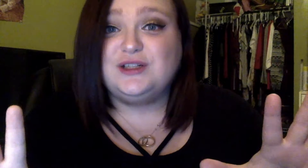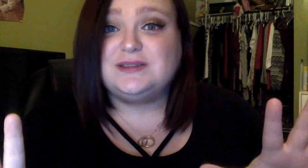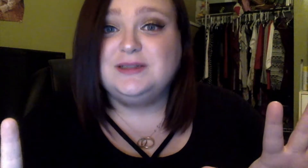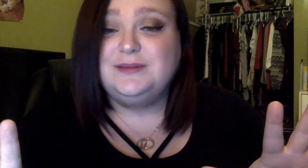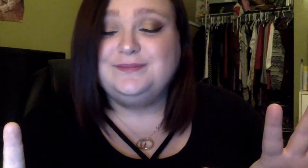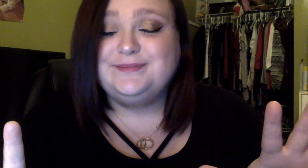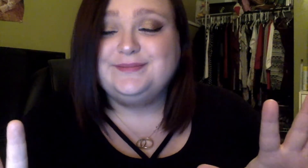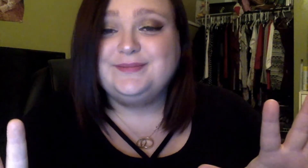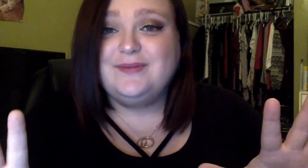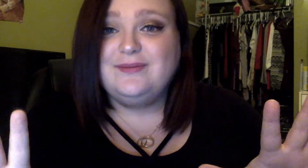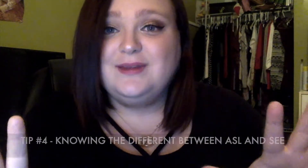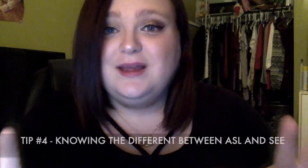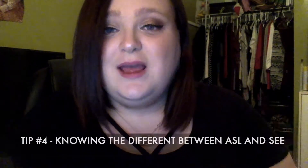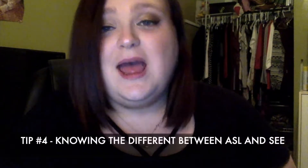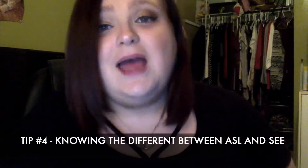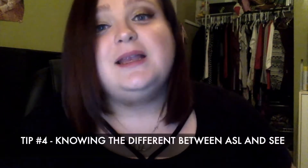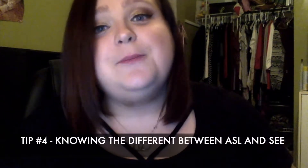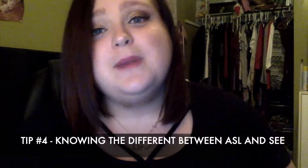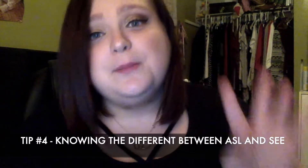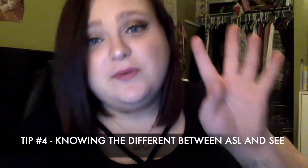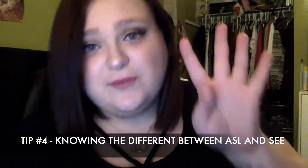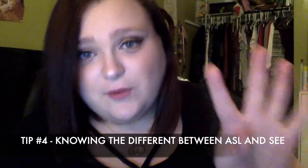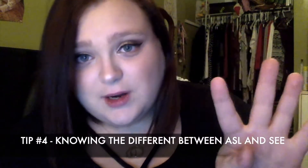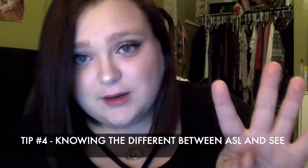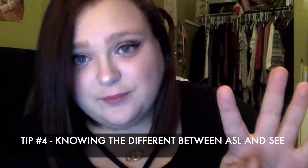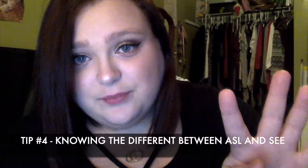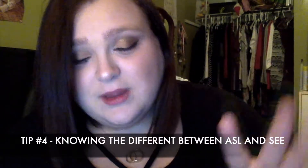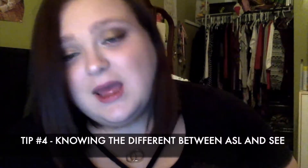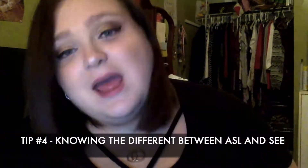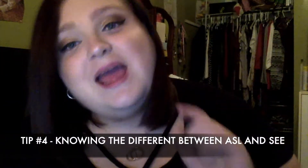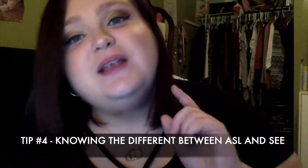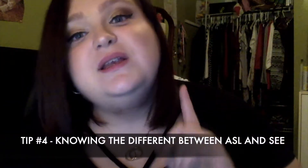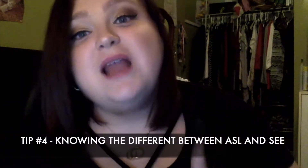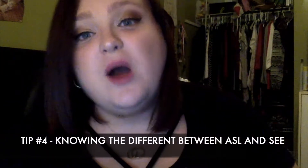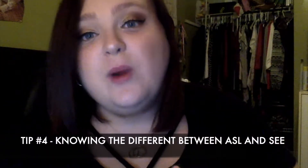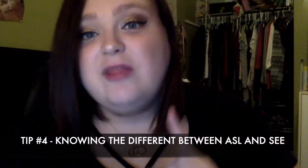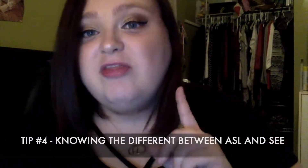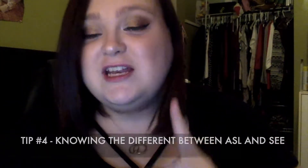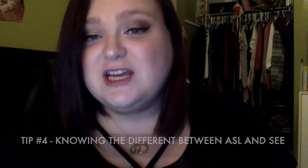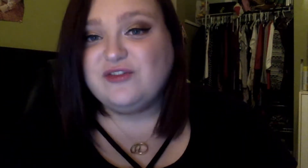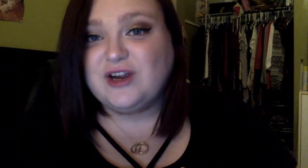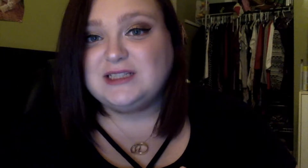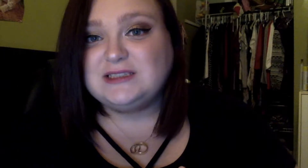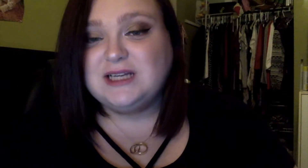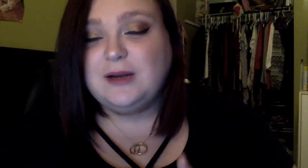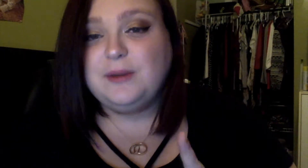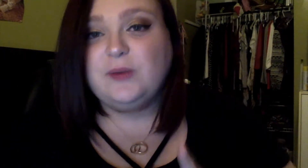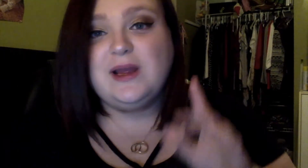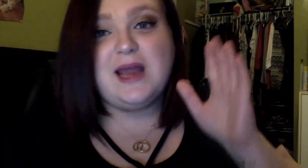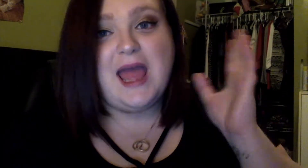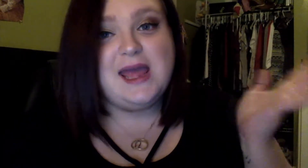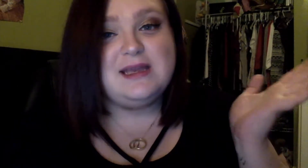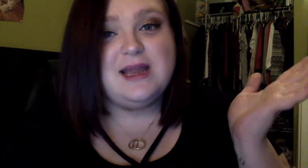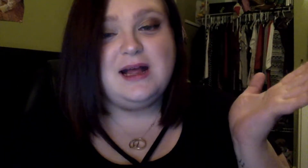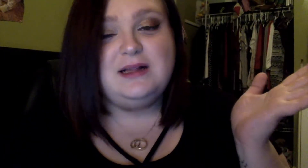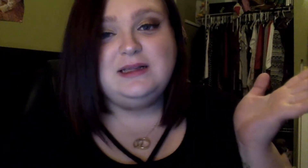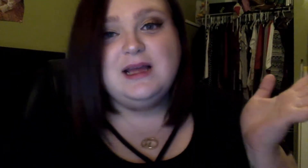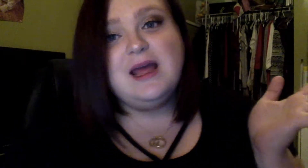patience. And tip number 4 is knowing the difference between ASL